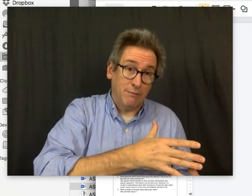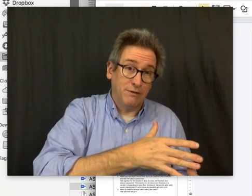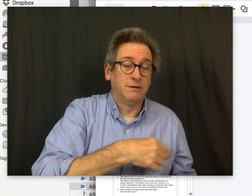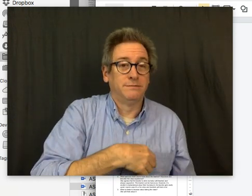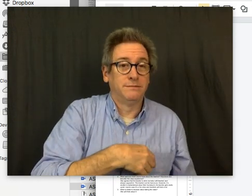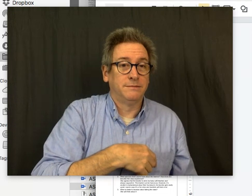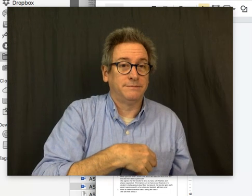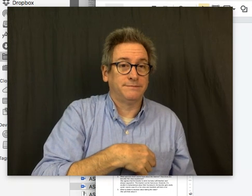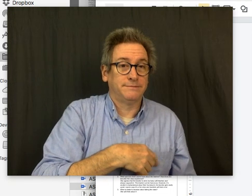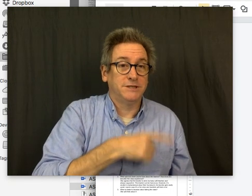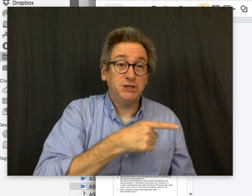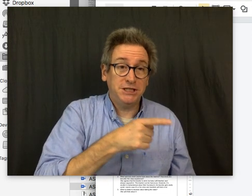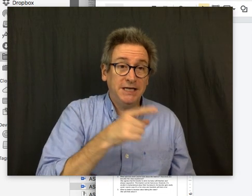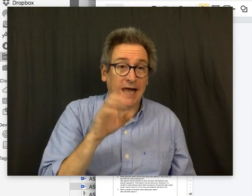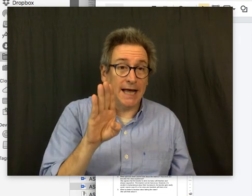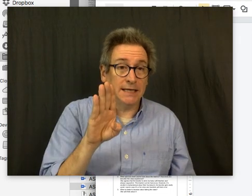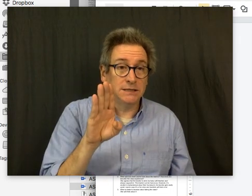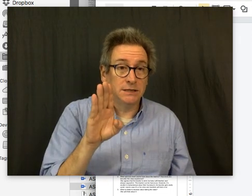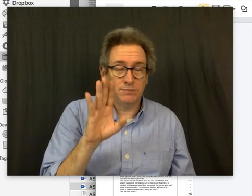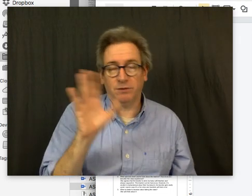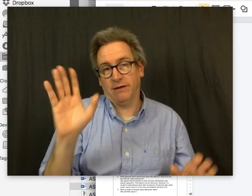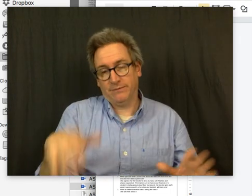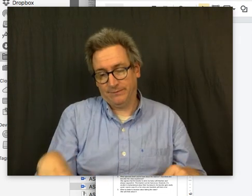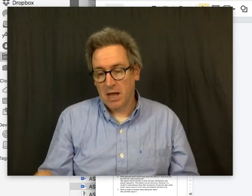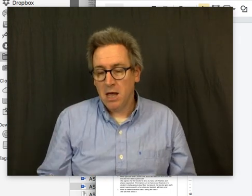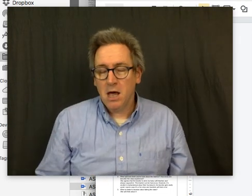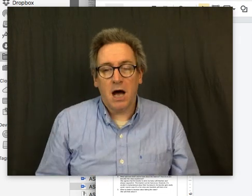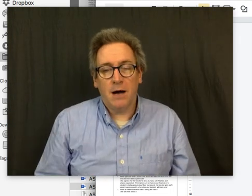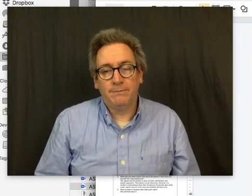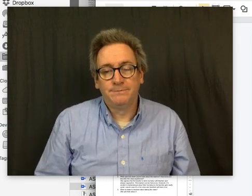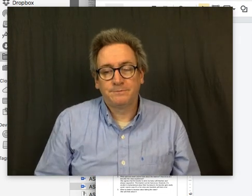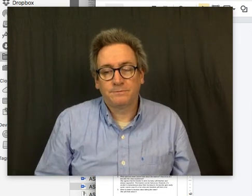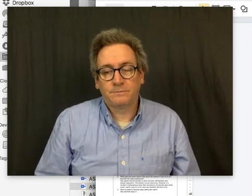up. She has, but no.